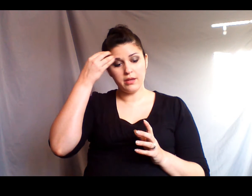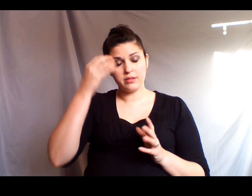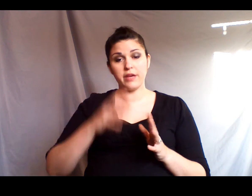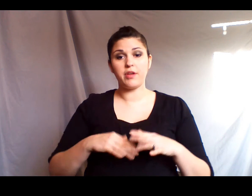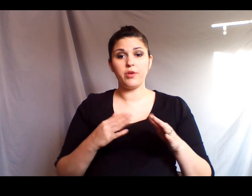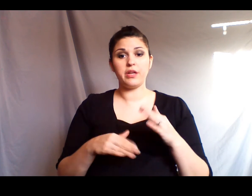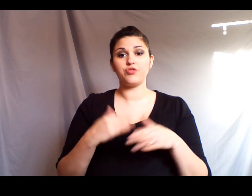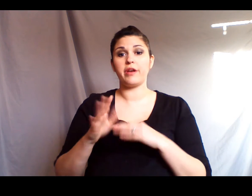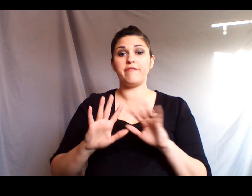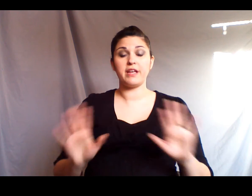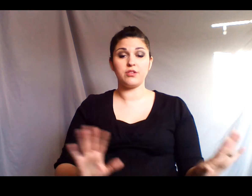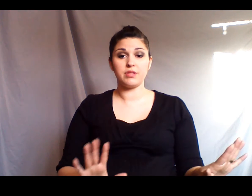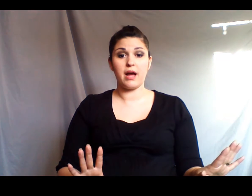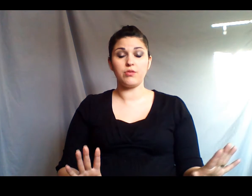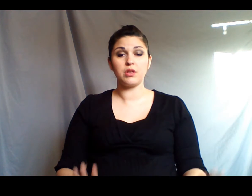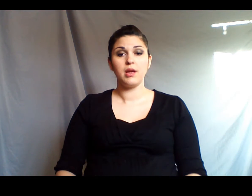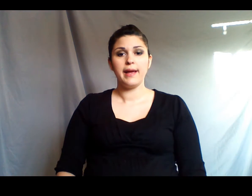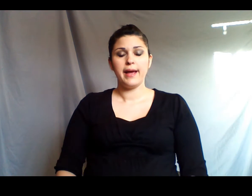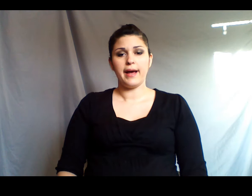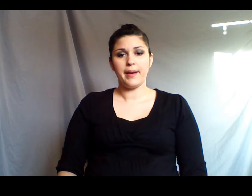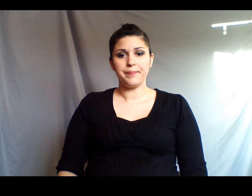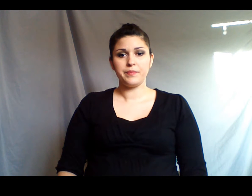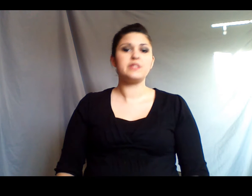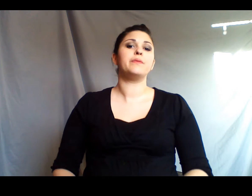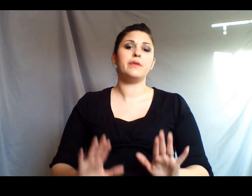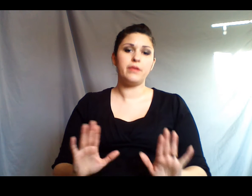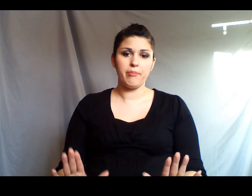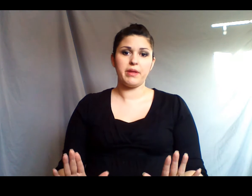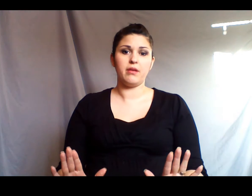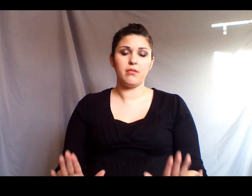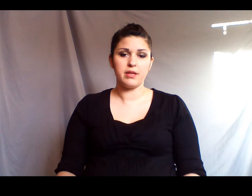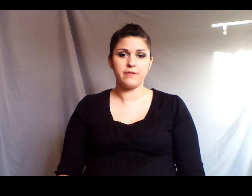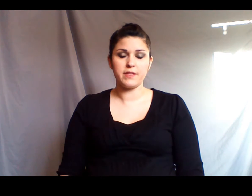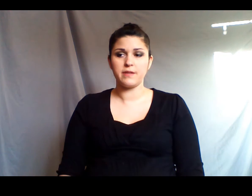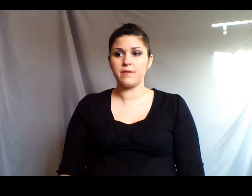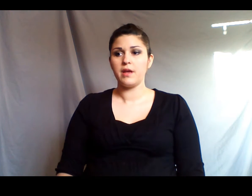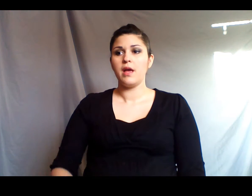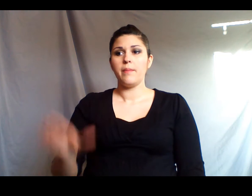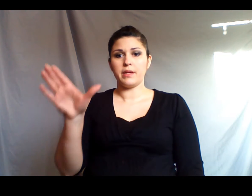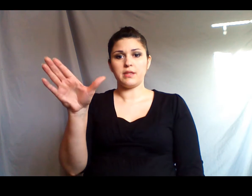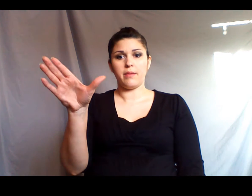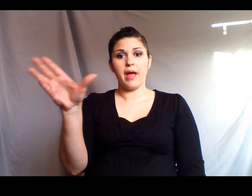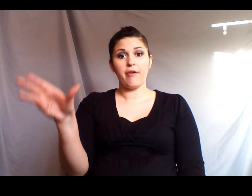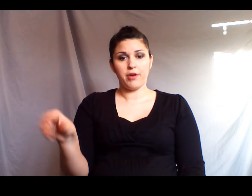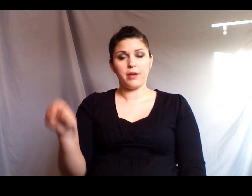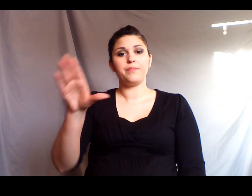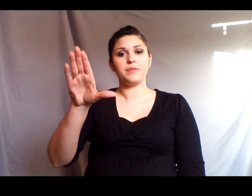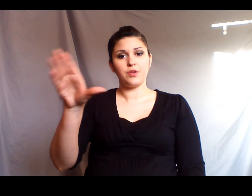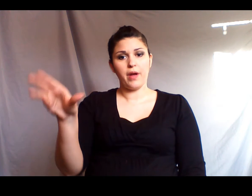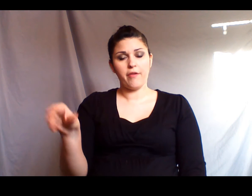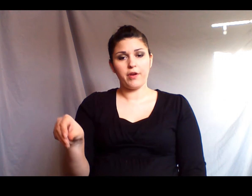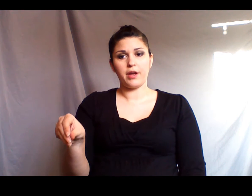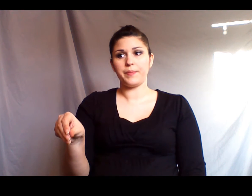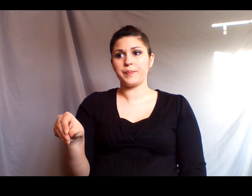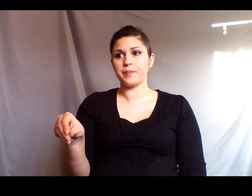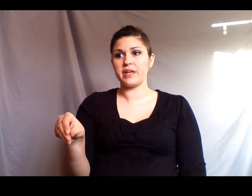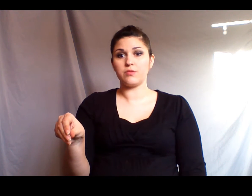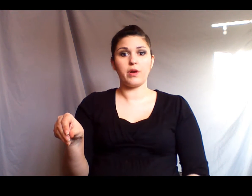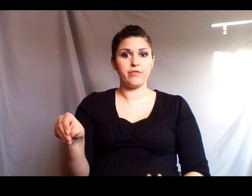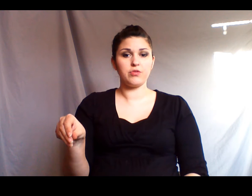deaf community is trying to phase those out to not be as offensive. But Africa. So Africa is one of those